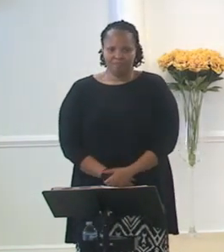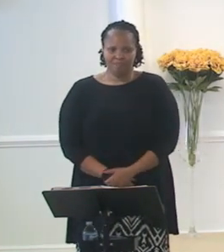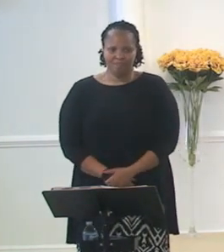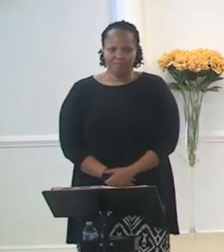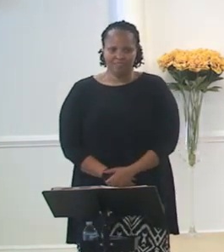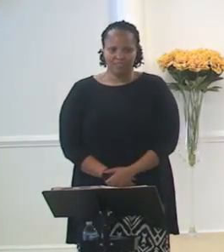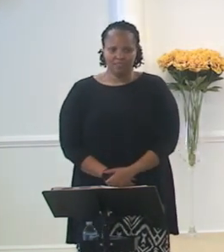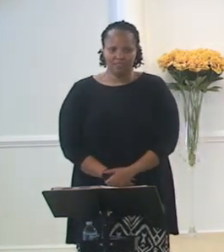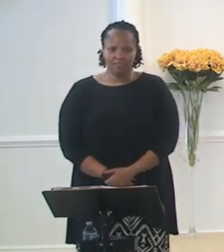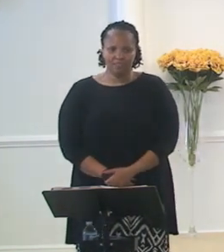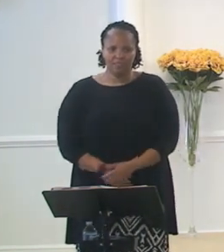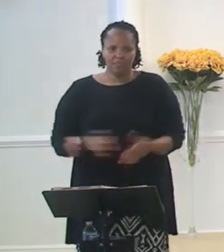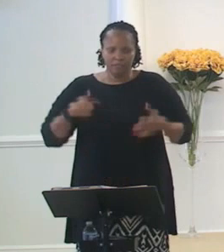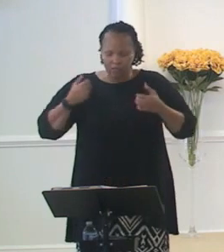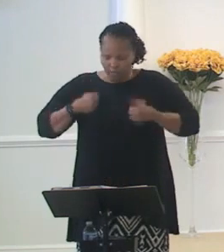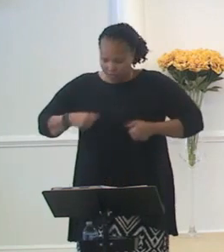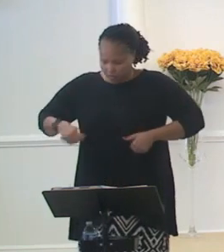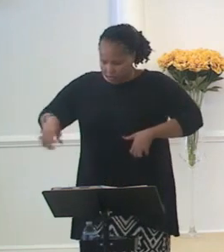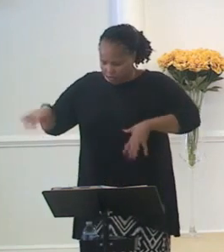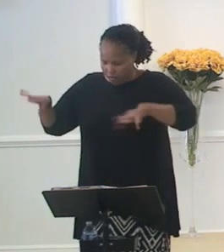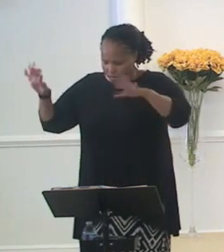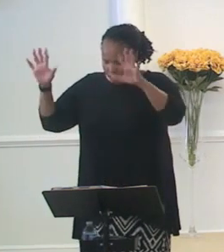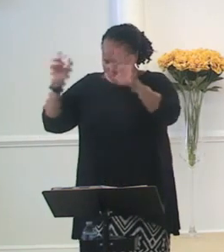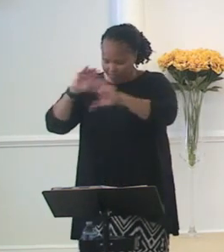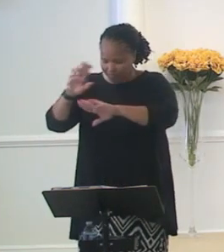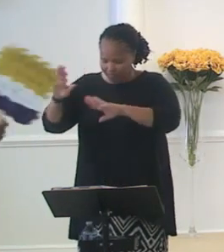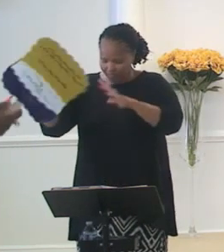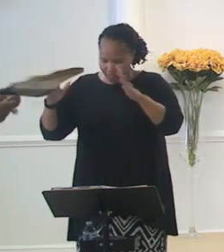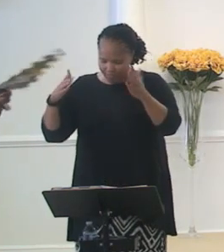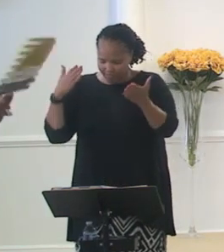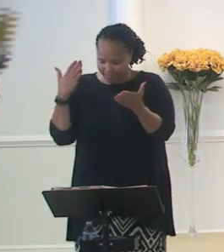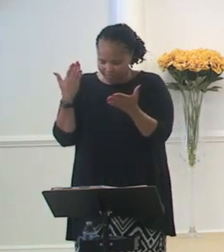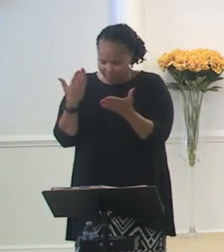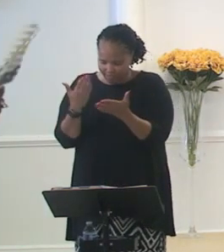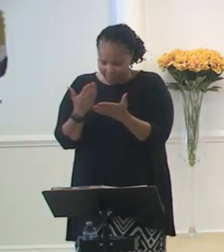I surrender all.